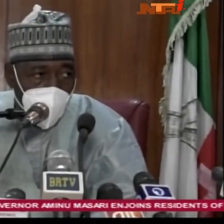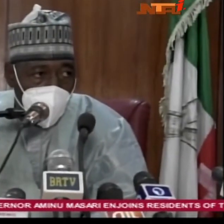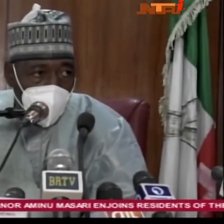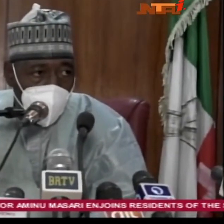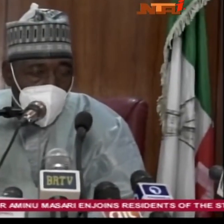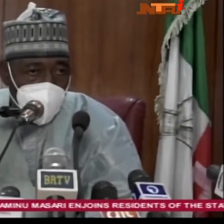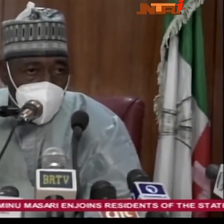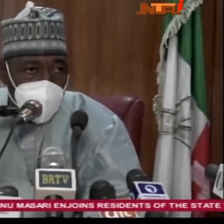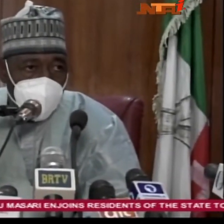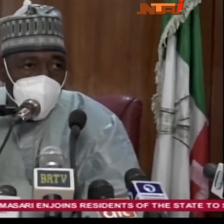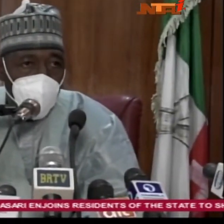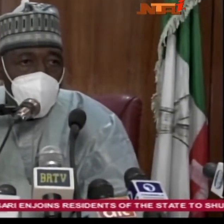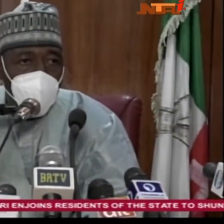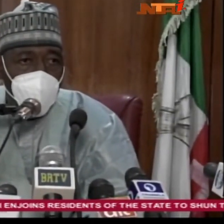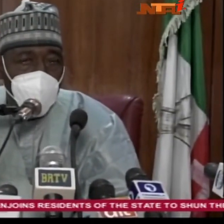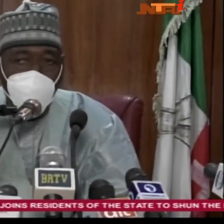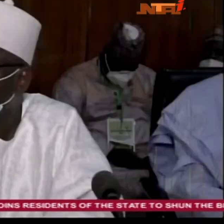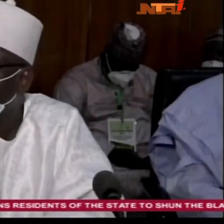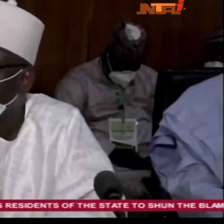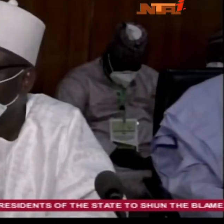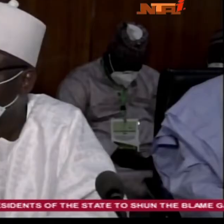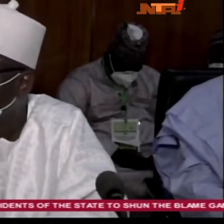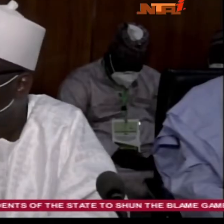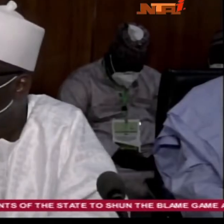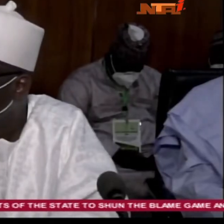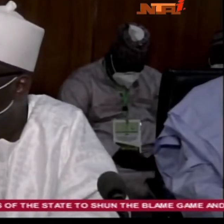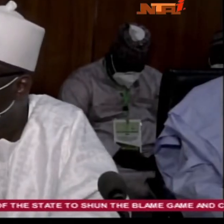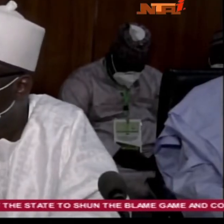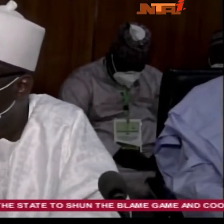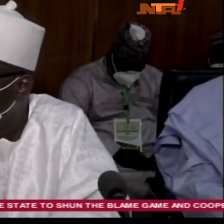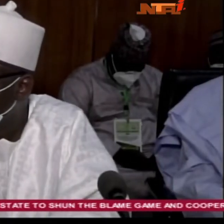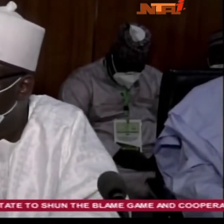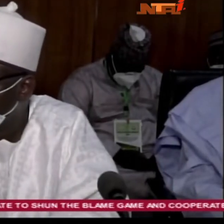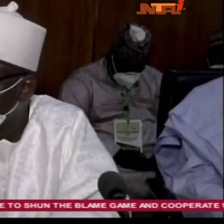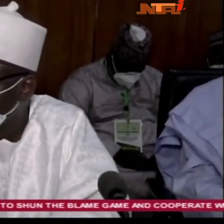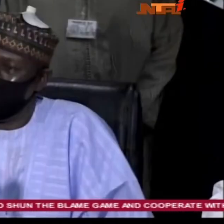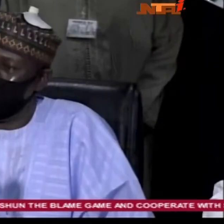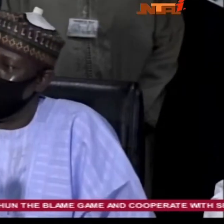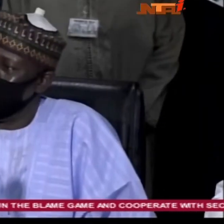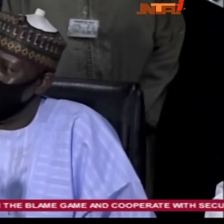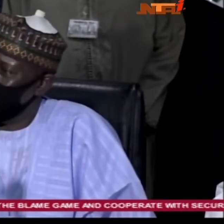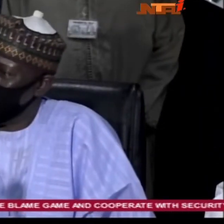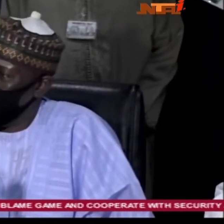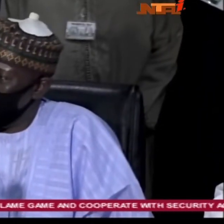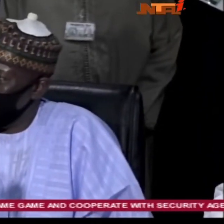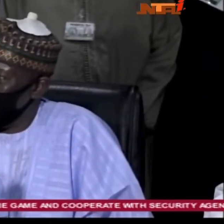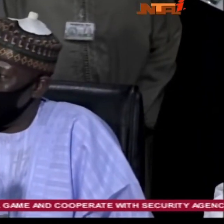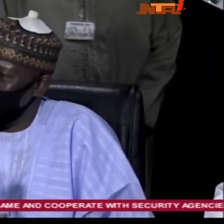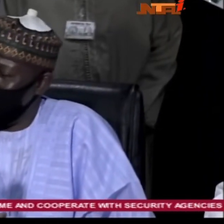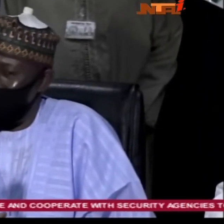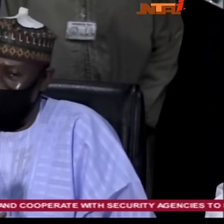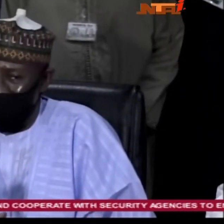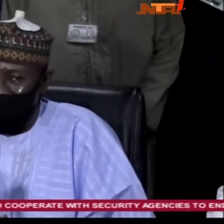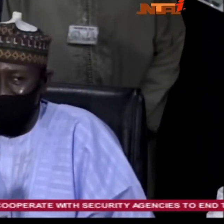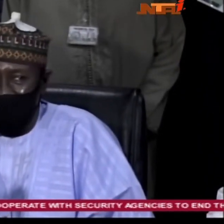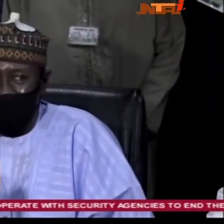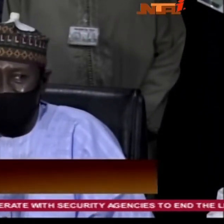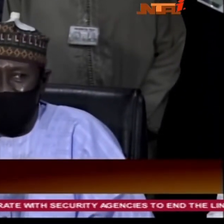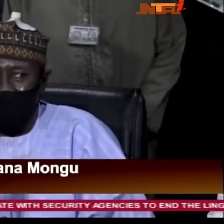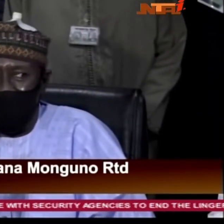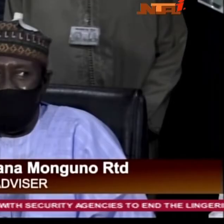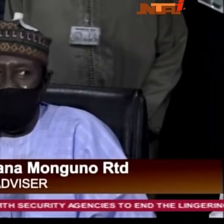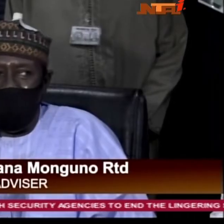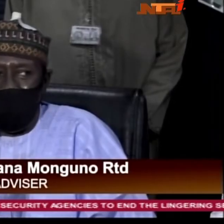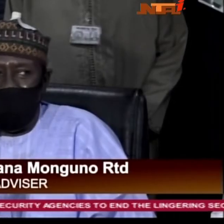Borno over terror attacks on communities in Gubbio and Mongono local government areas. Mr. President has directed that